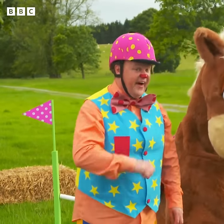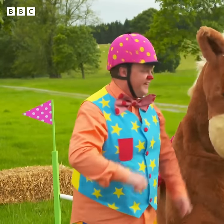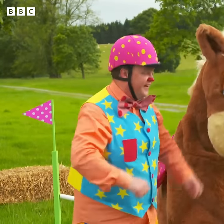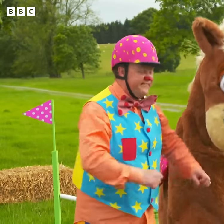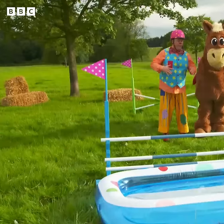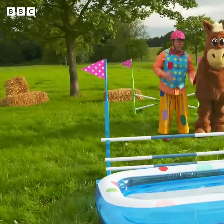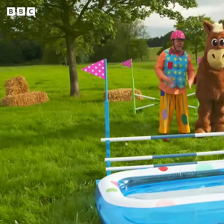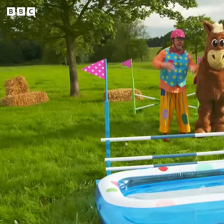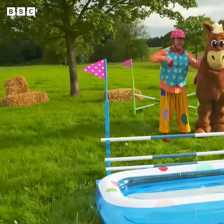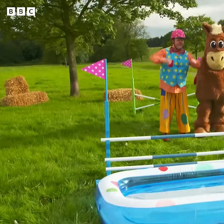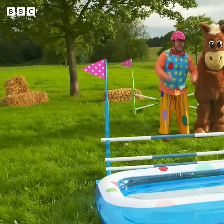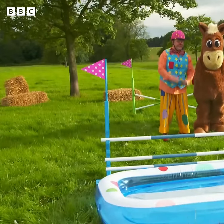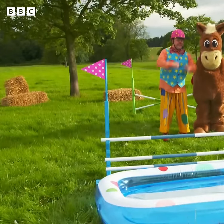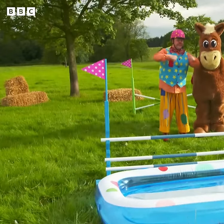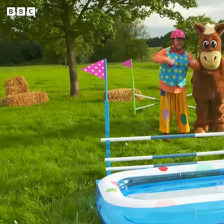along.